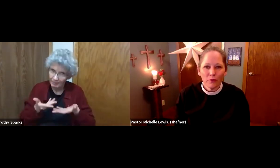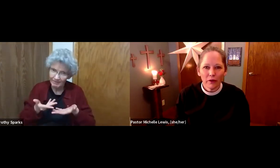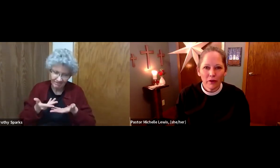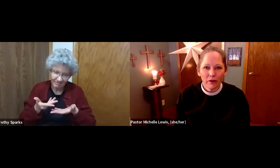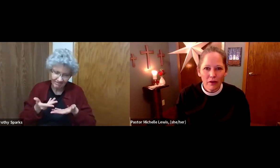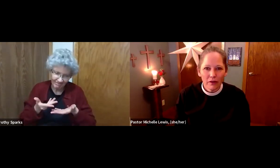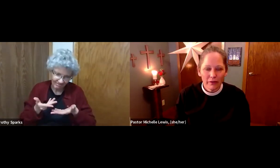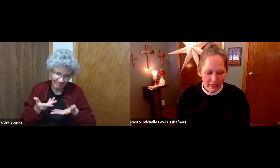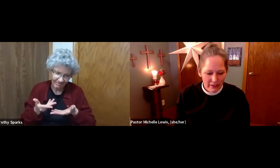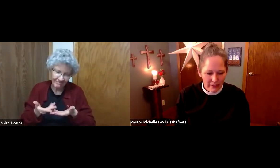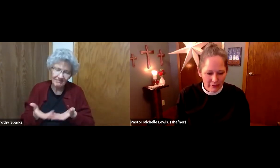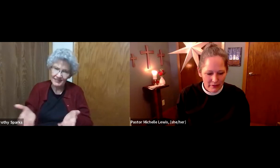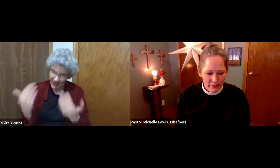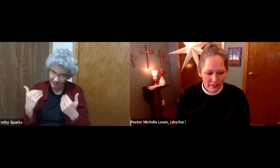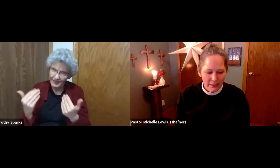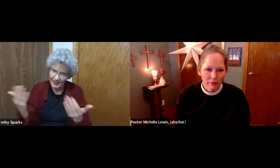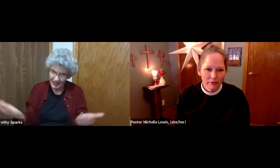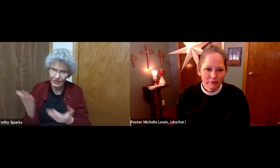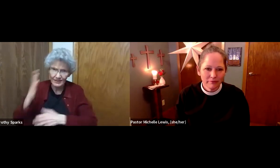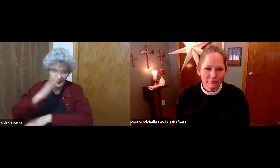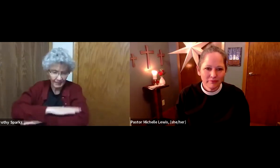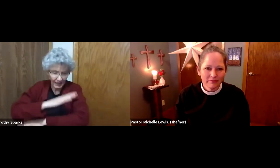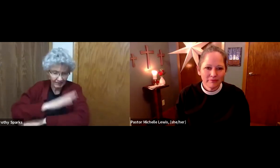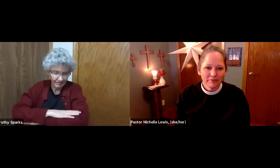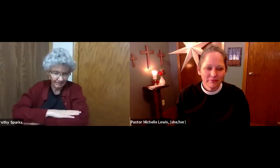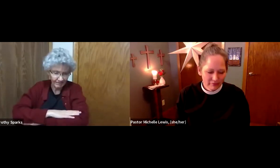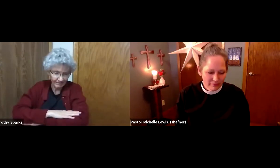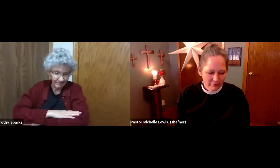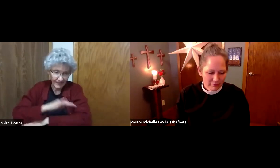You are all invited to this table,